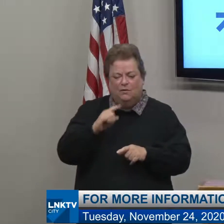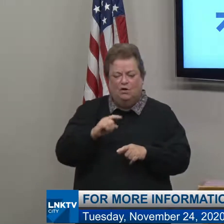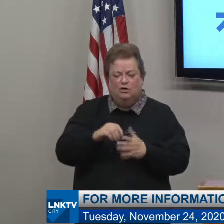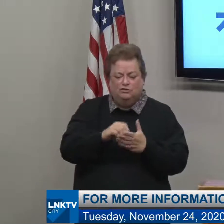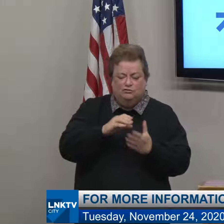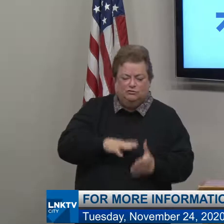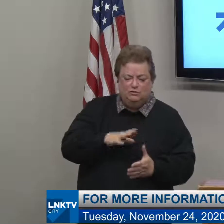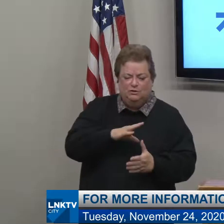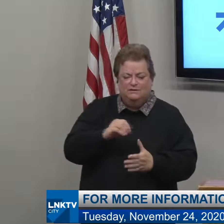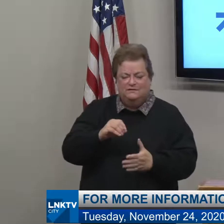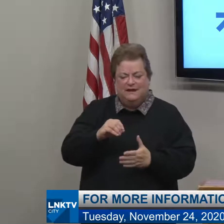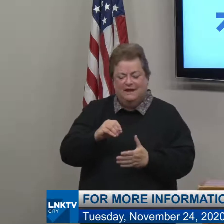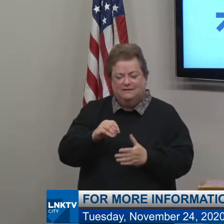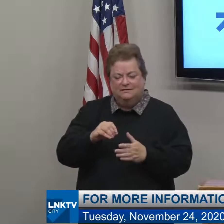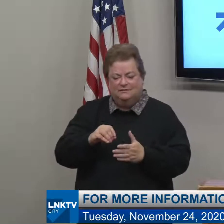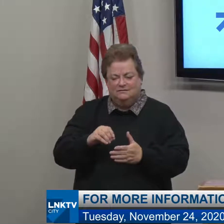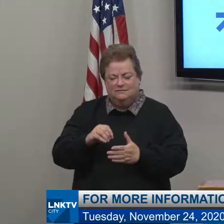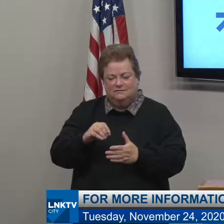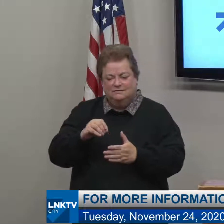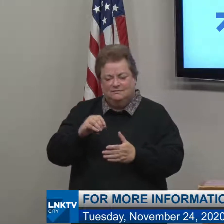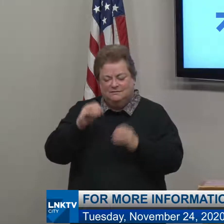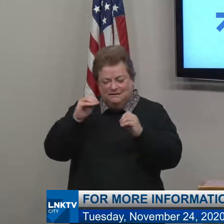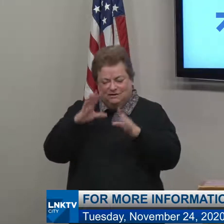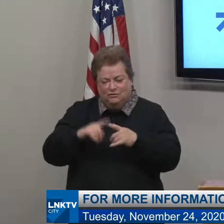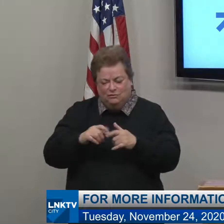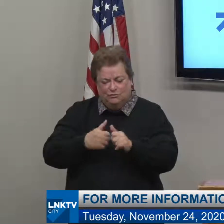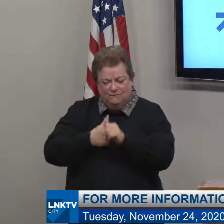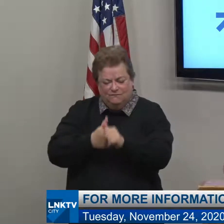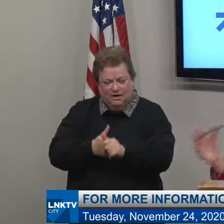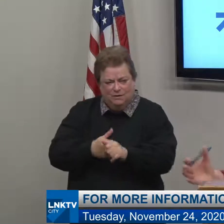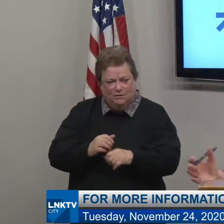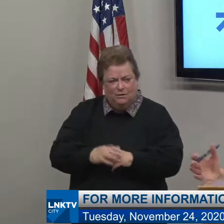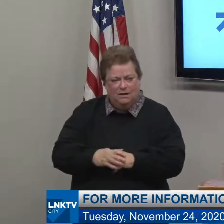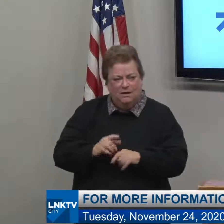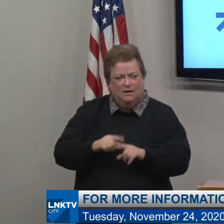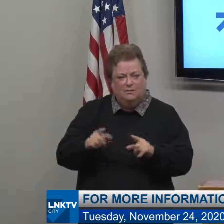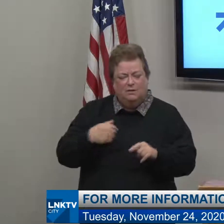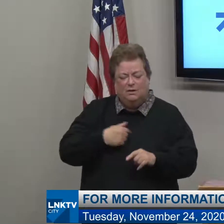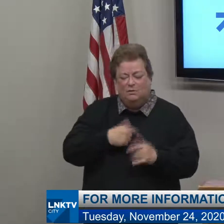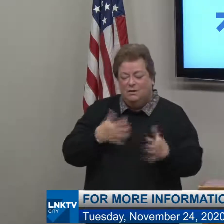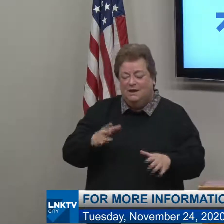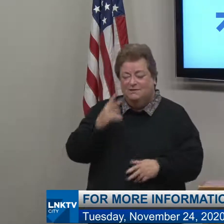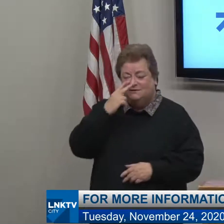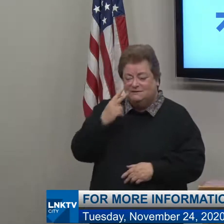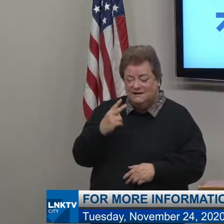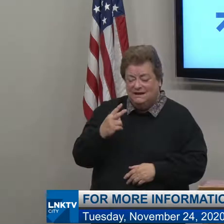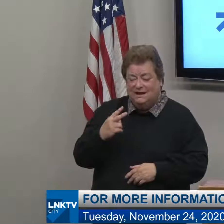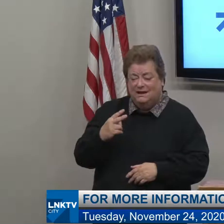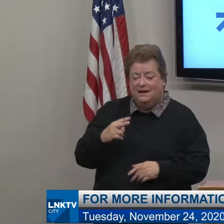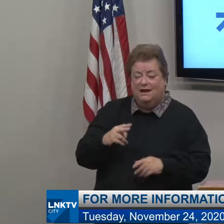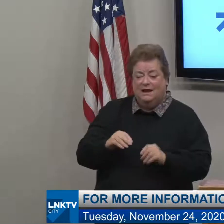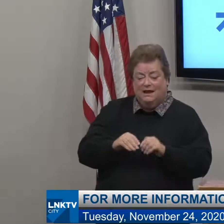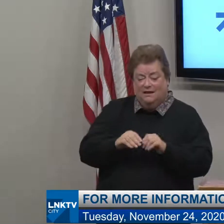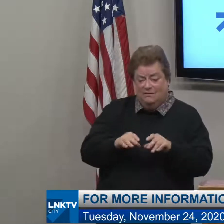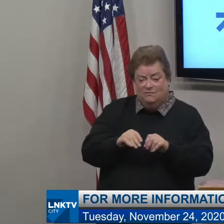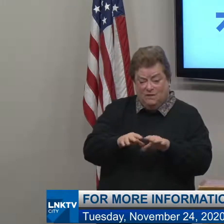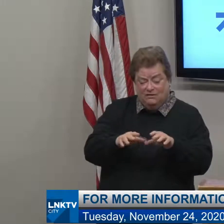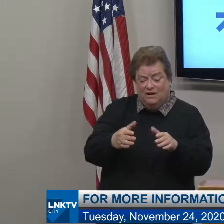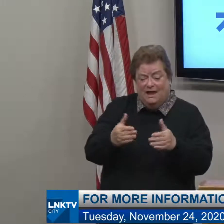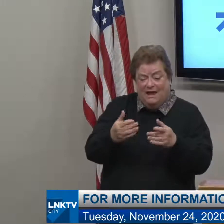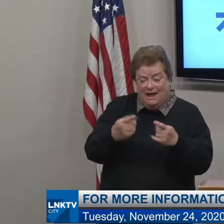teachers follow, protect people in those structured environments. Where we have seen transmission occur more